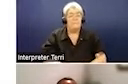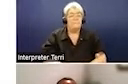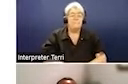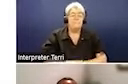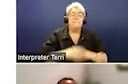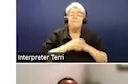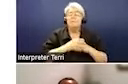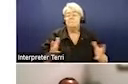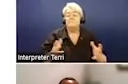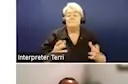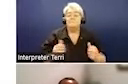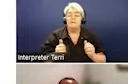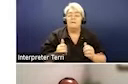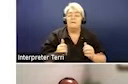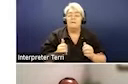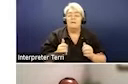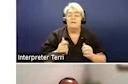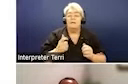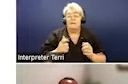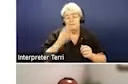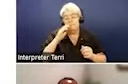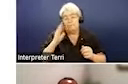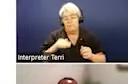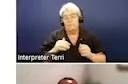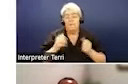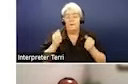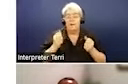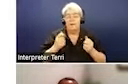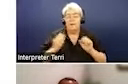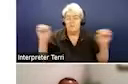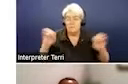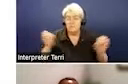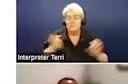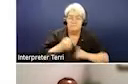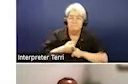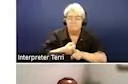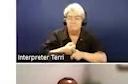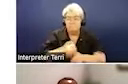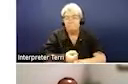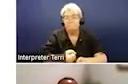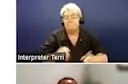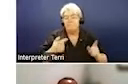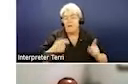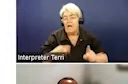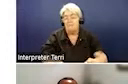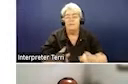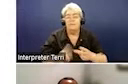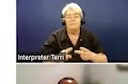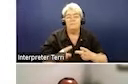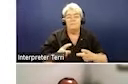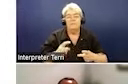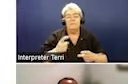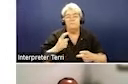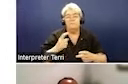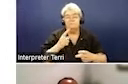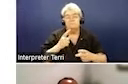Now, as the latest crisis news, and as many of you have already should be aware of, I'm sure, we've had